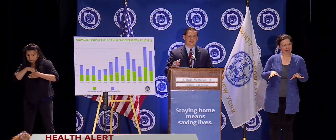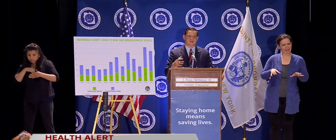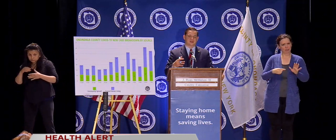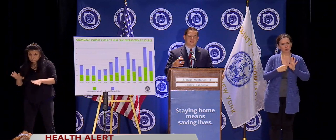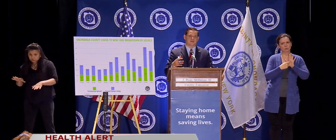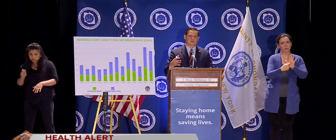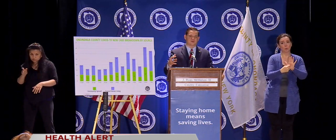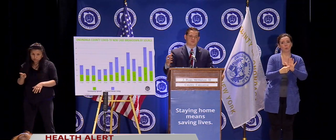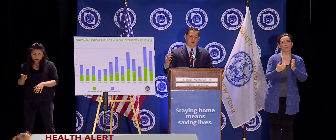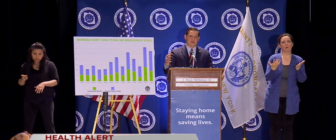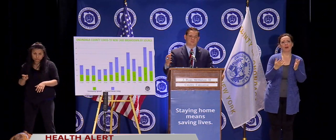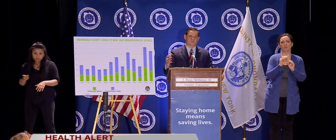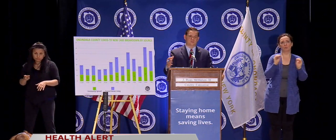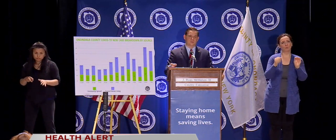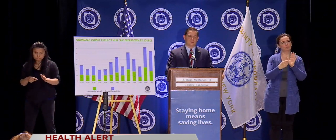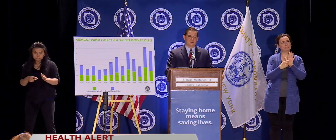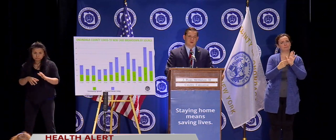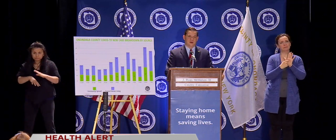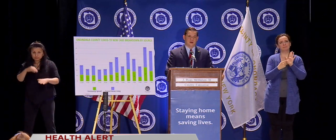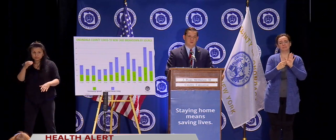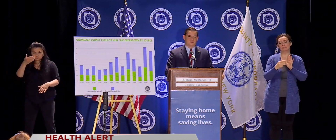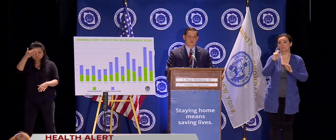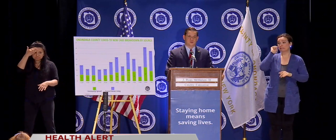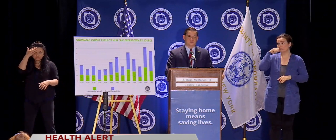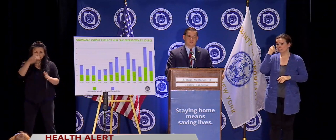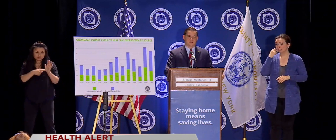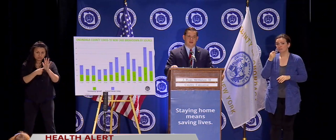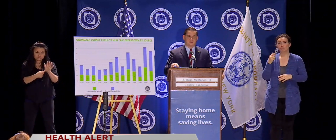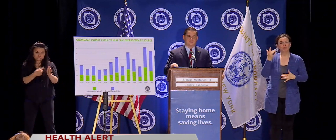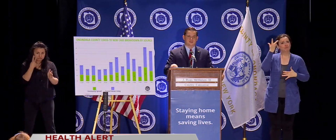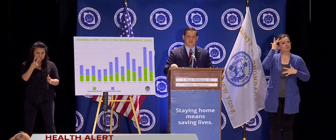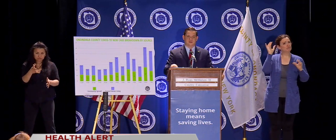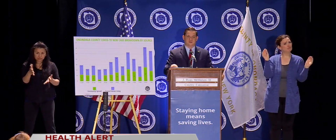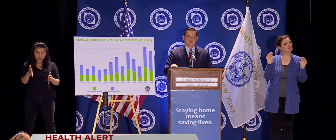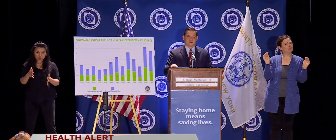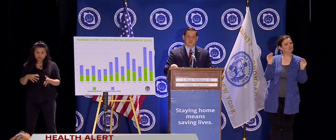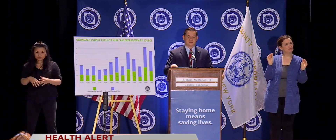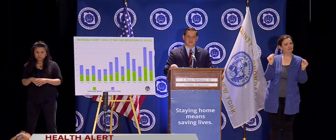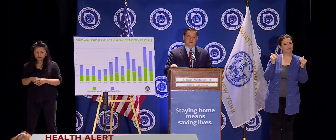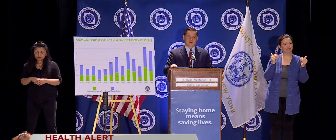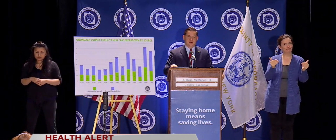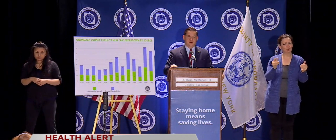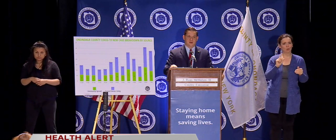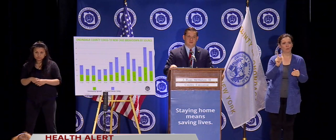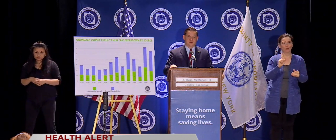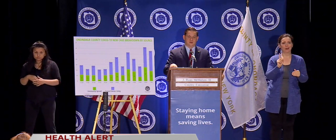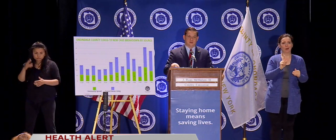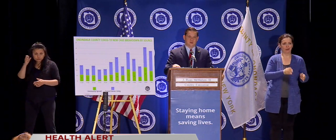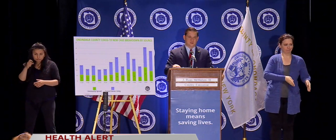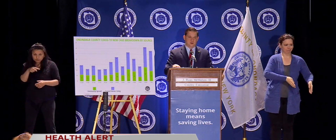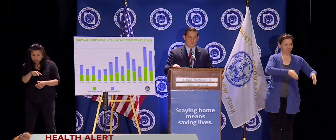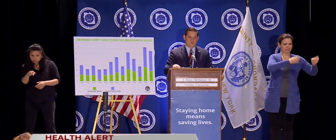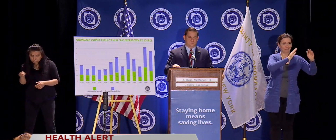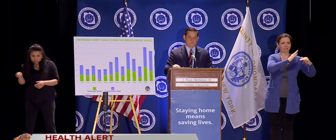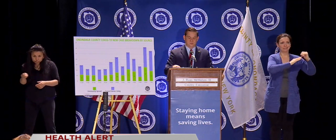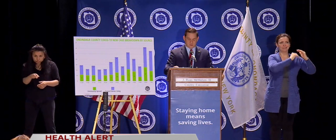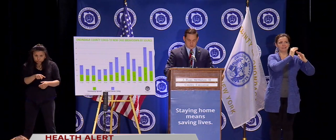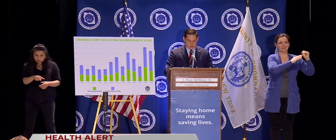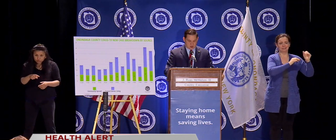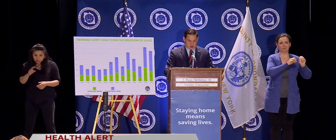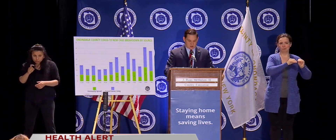been essentially levels of spread. We're seeing that in assisted living facilities, certainly nursing